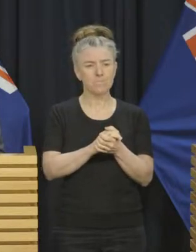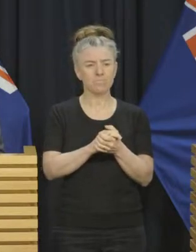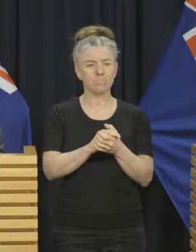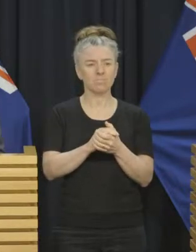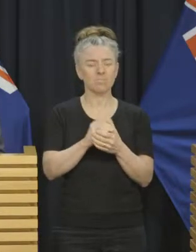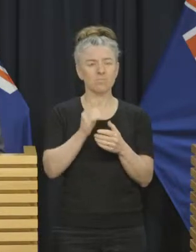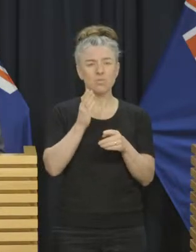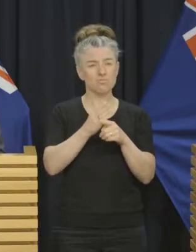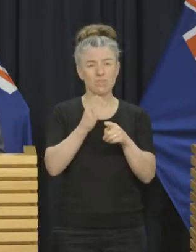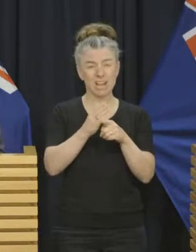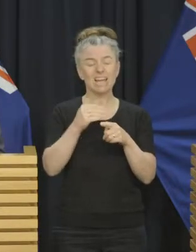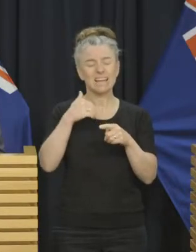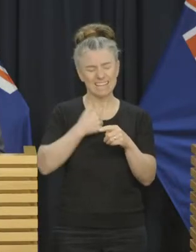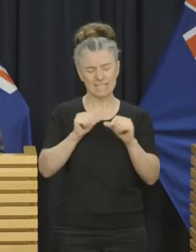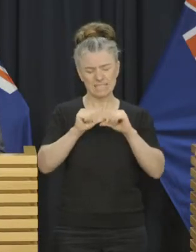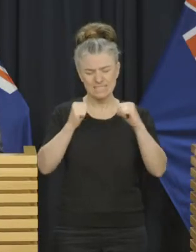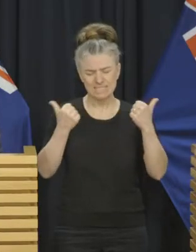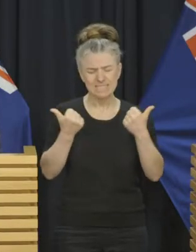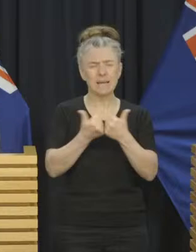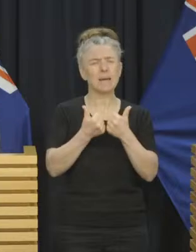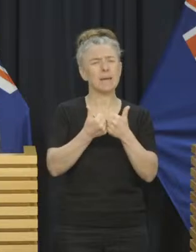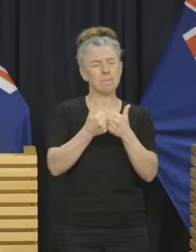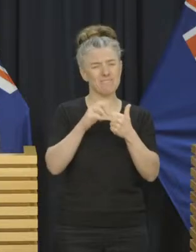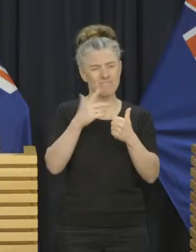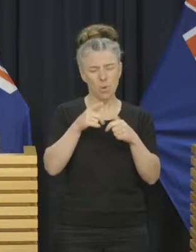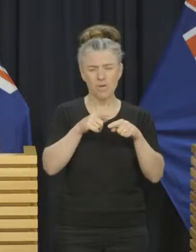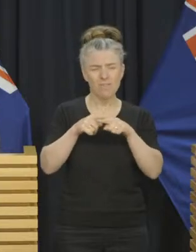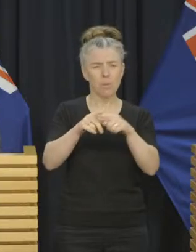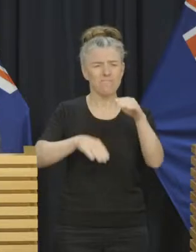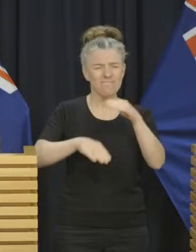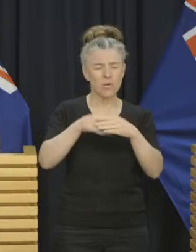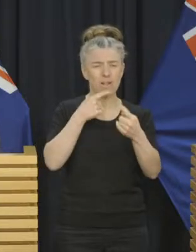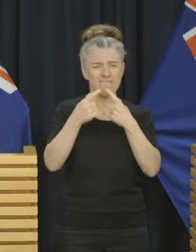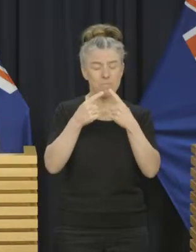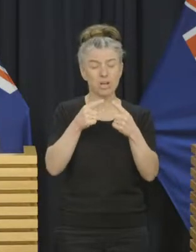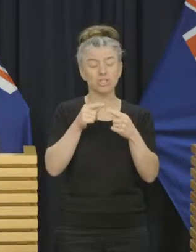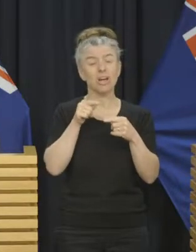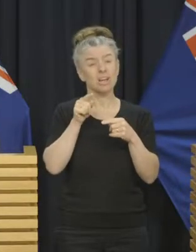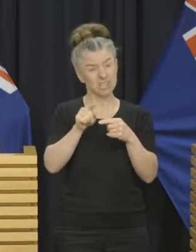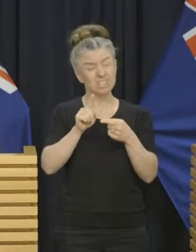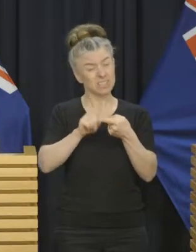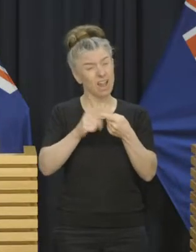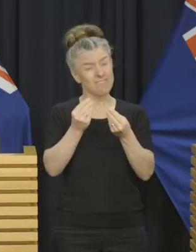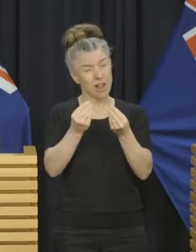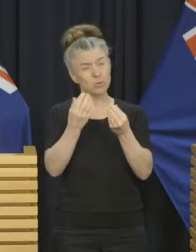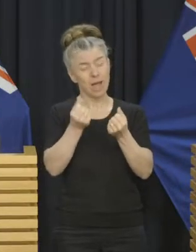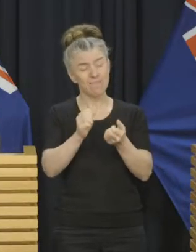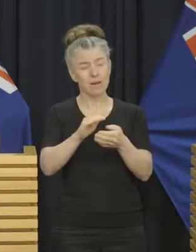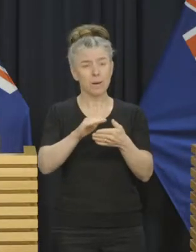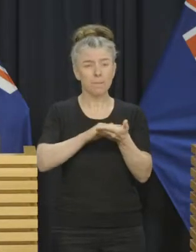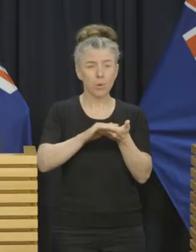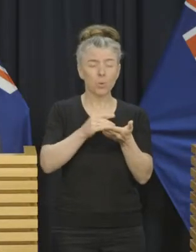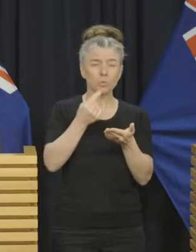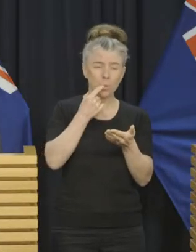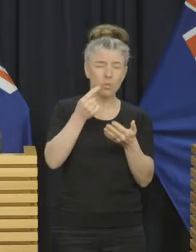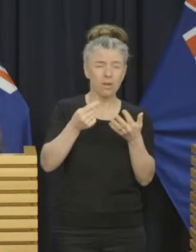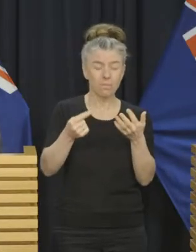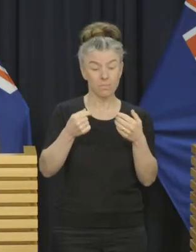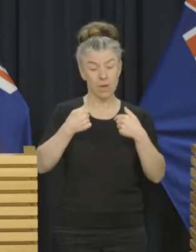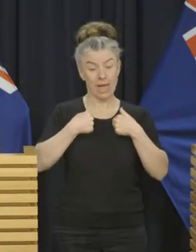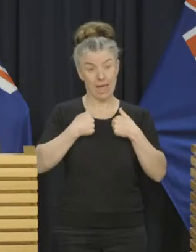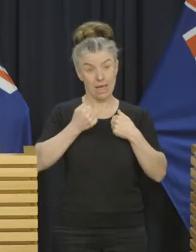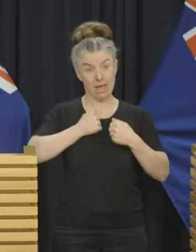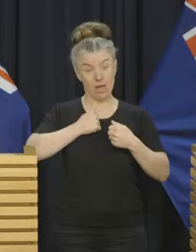Wales outbreak and didn't identify any additional contacts. However, the value of both the app we have and